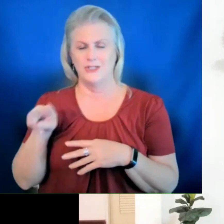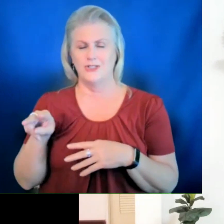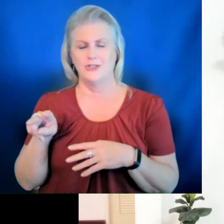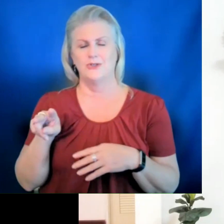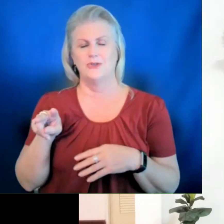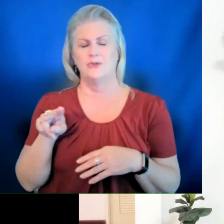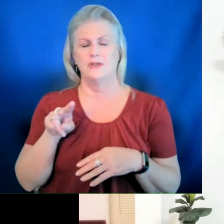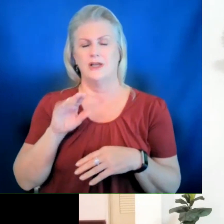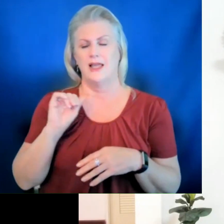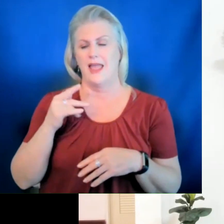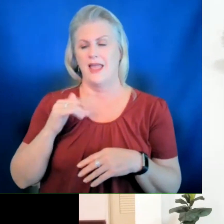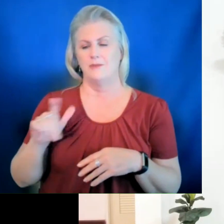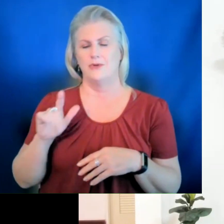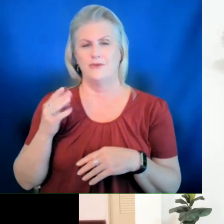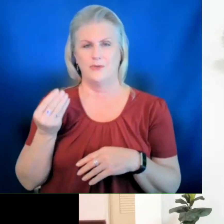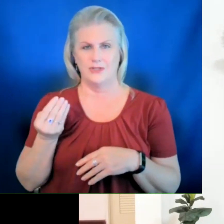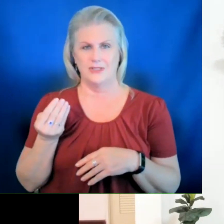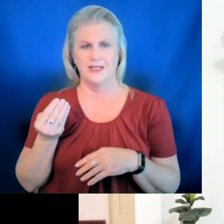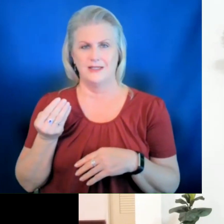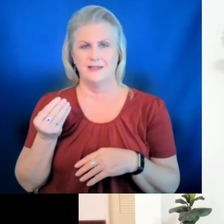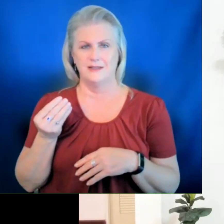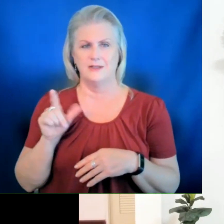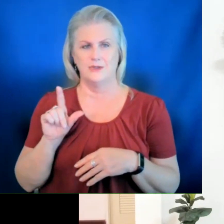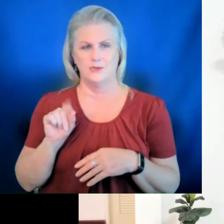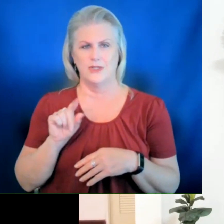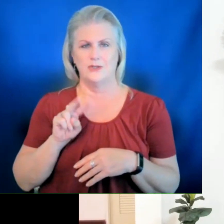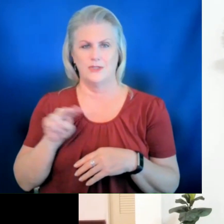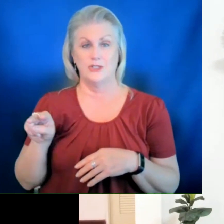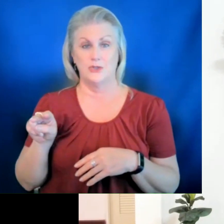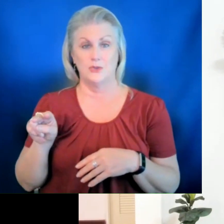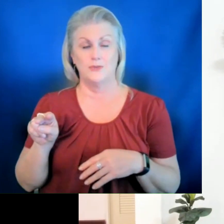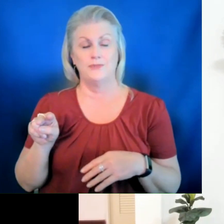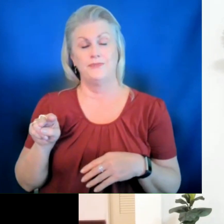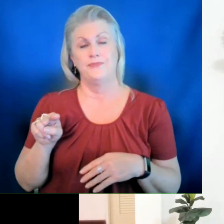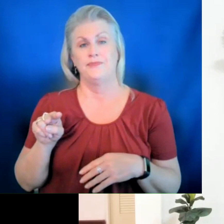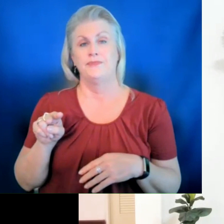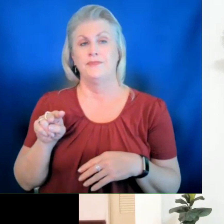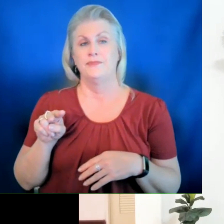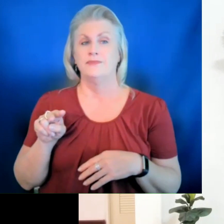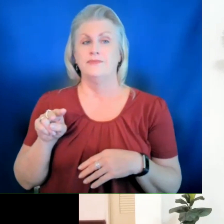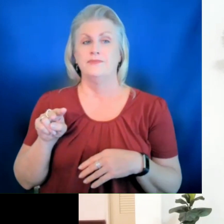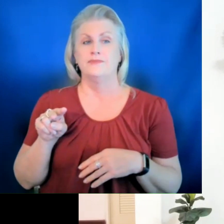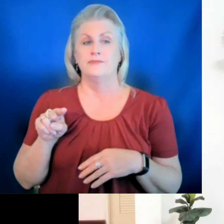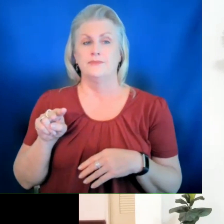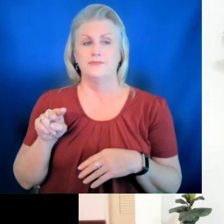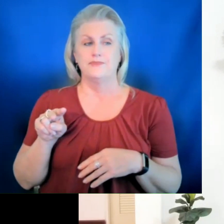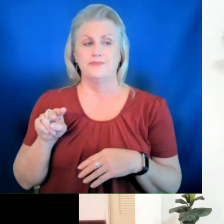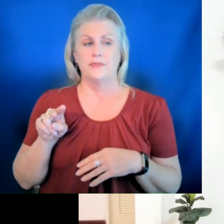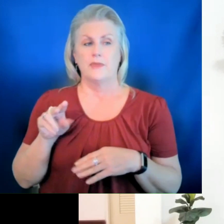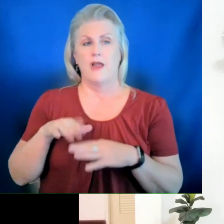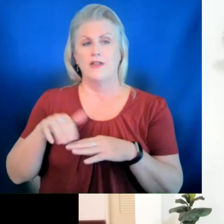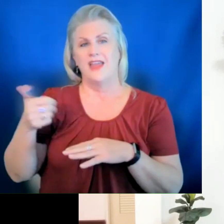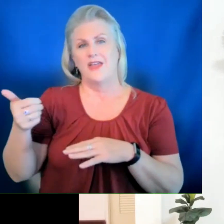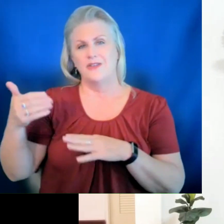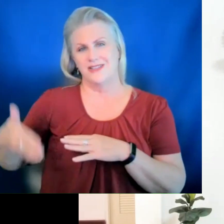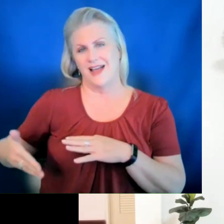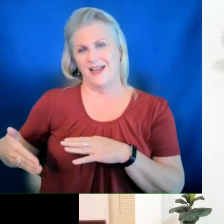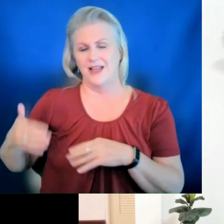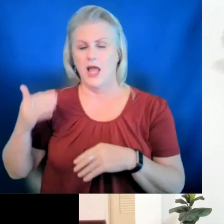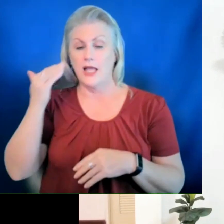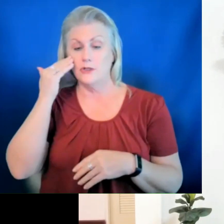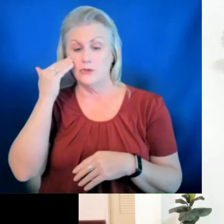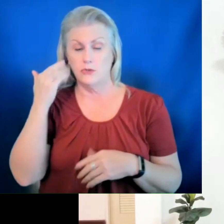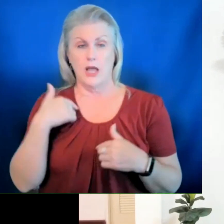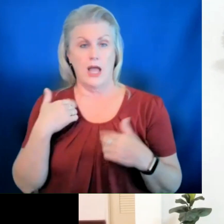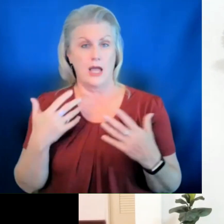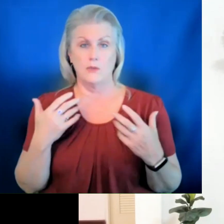2022, on April 14th of 2022. On the other side, I knew I want to start a